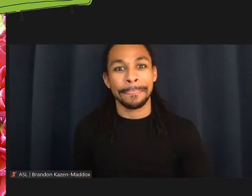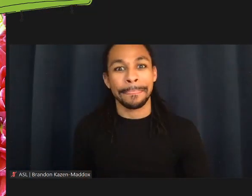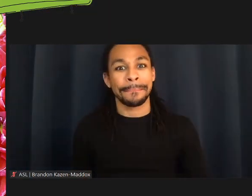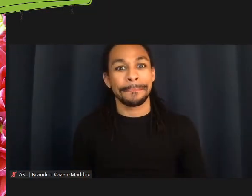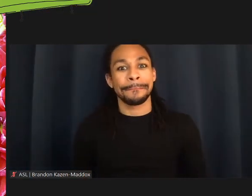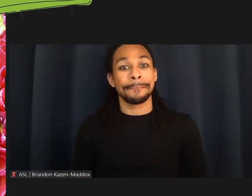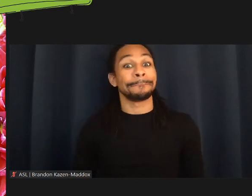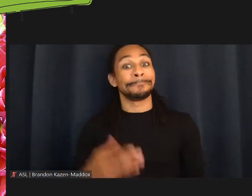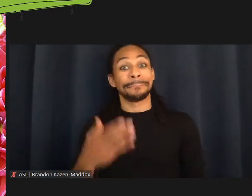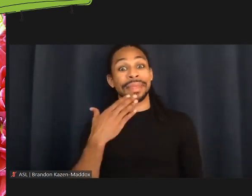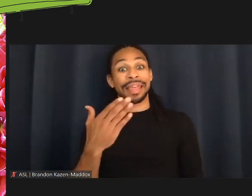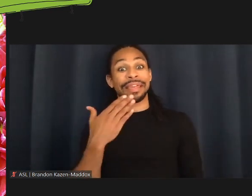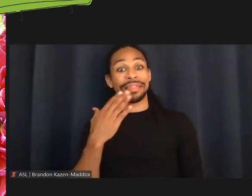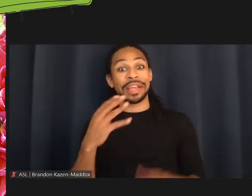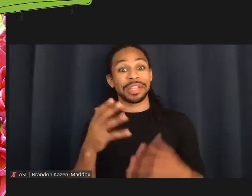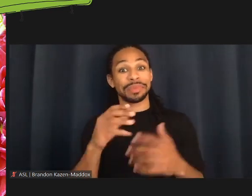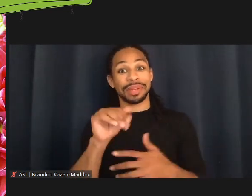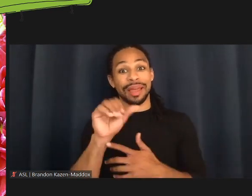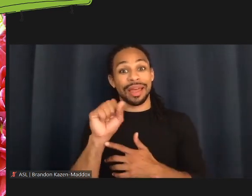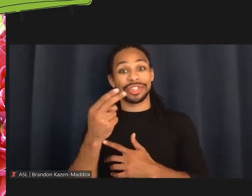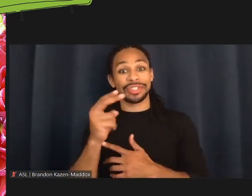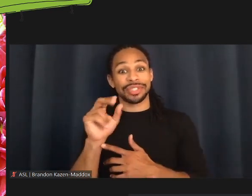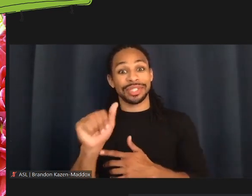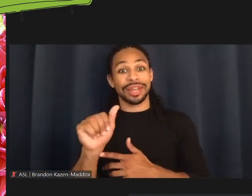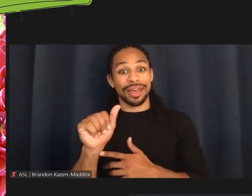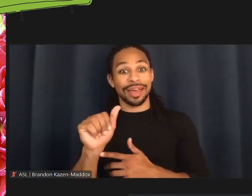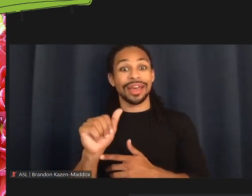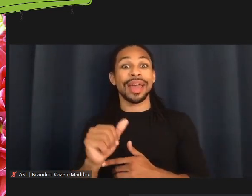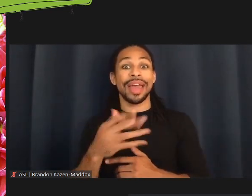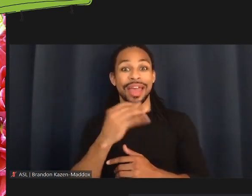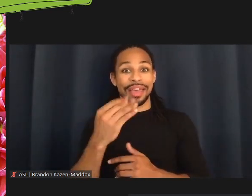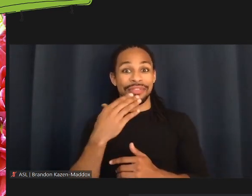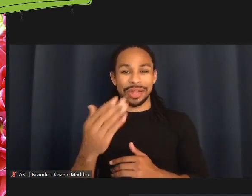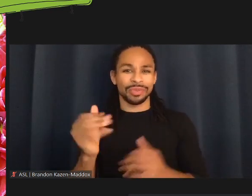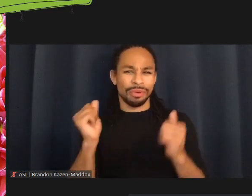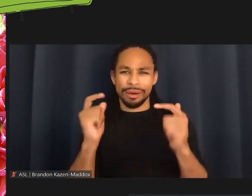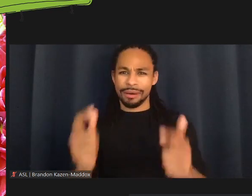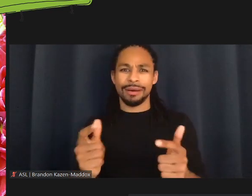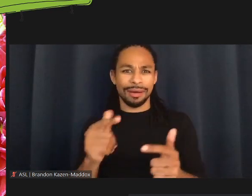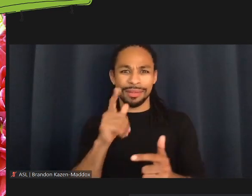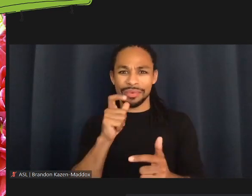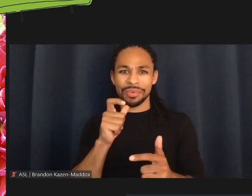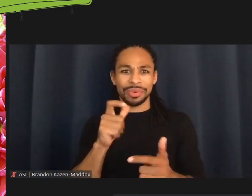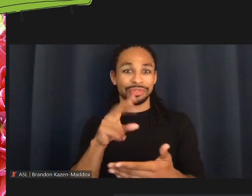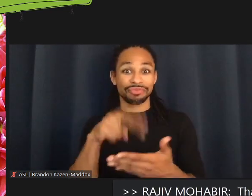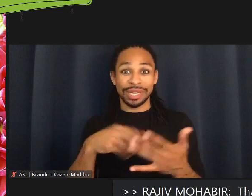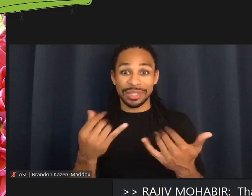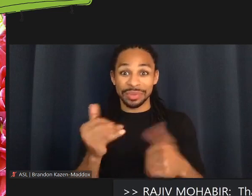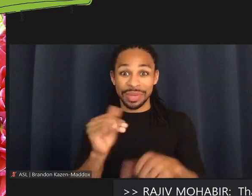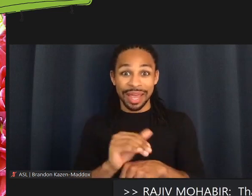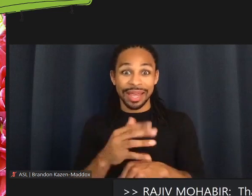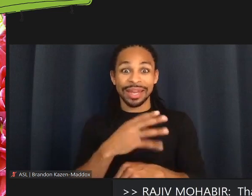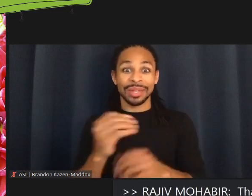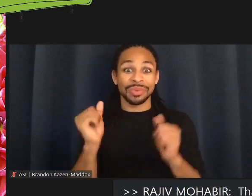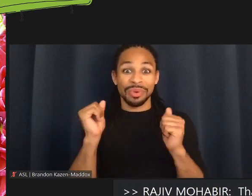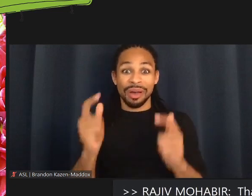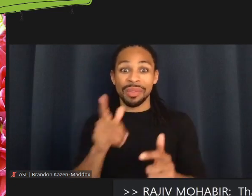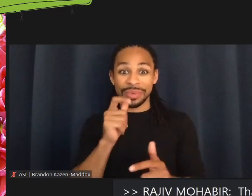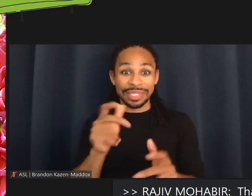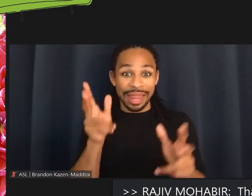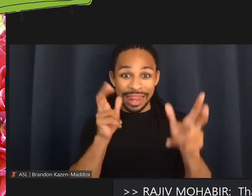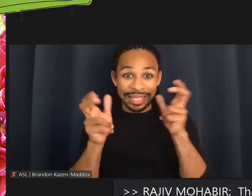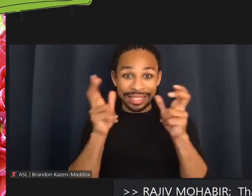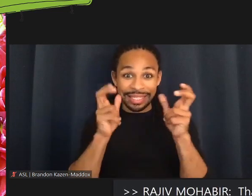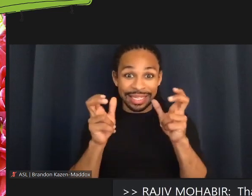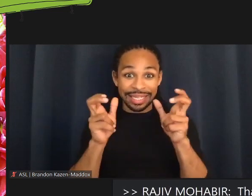Thank you. Thank you so much, Ashna, for that introduction. Thank you to everybody who is reading tonight and to everyone who is listening in